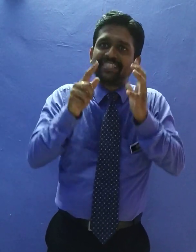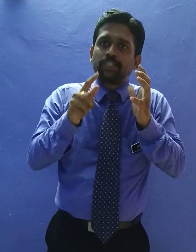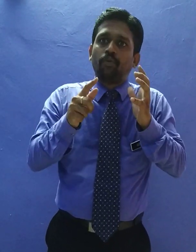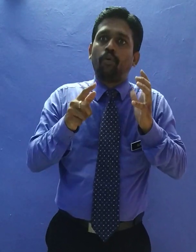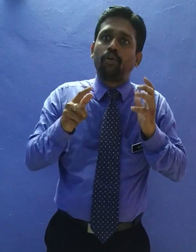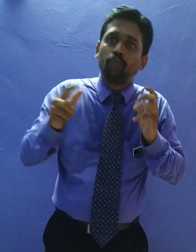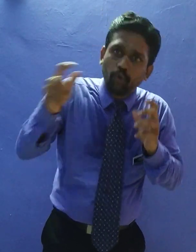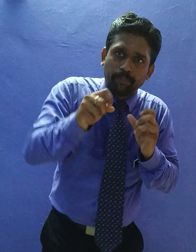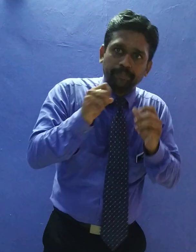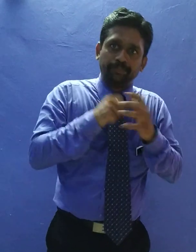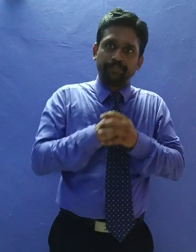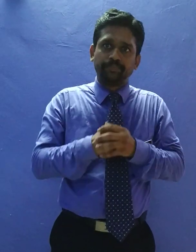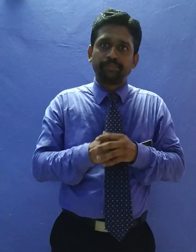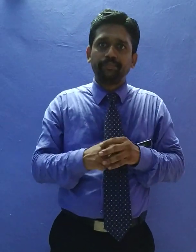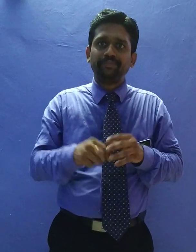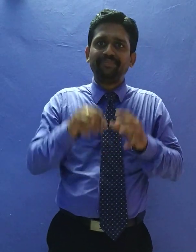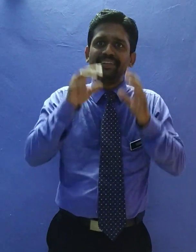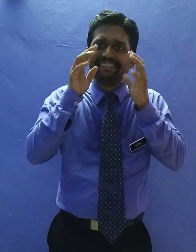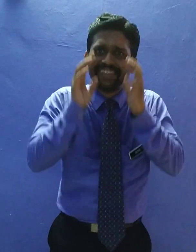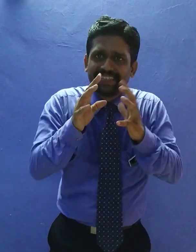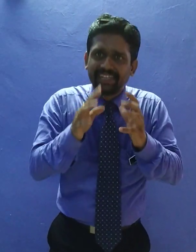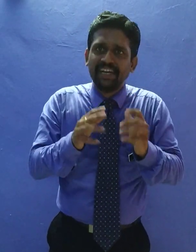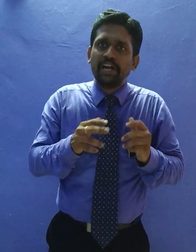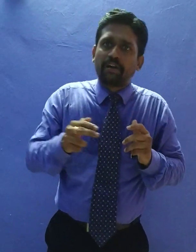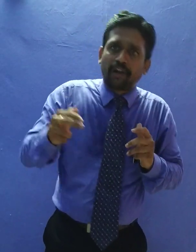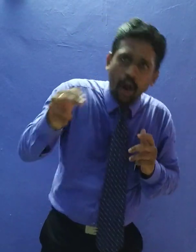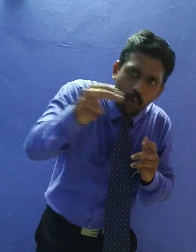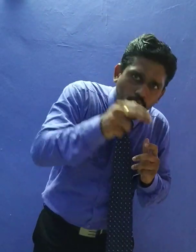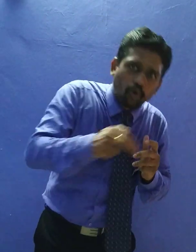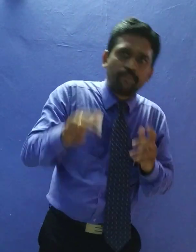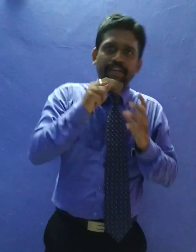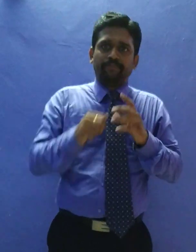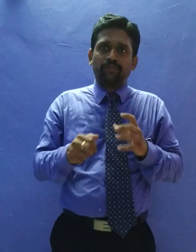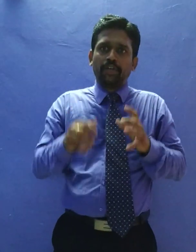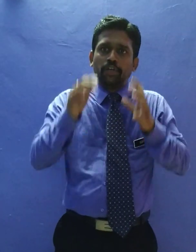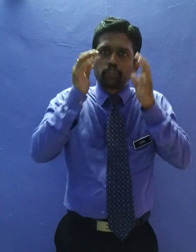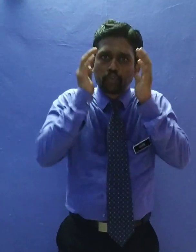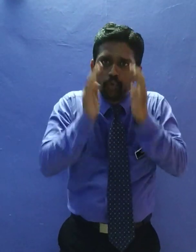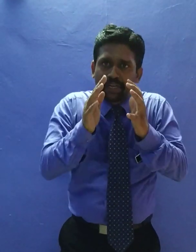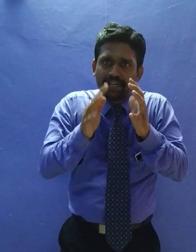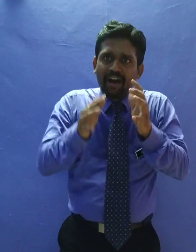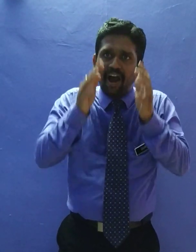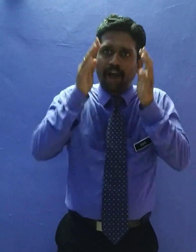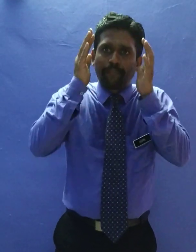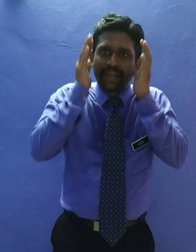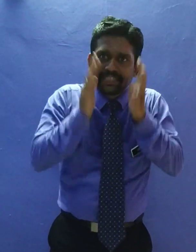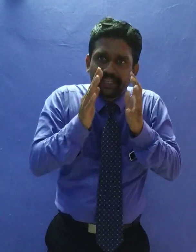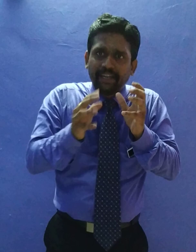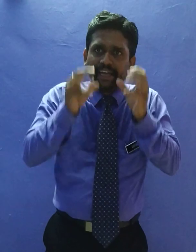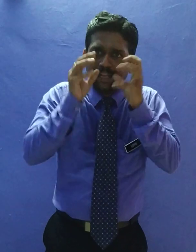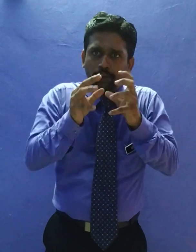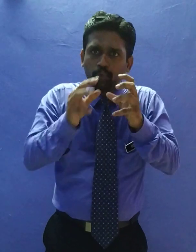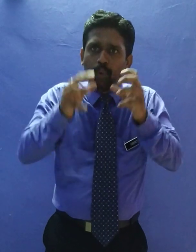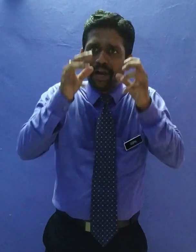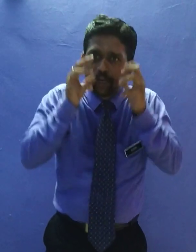class or group. Third, round robin. Students are placed into a